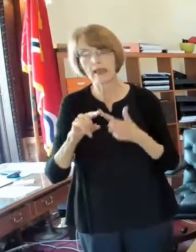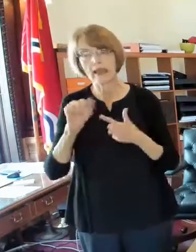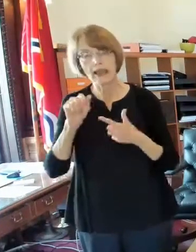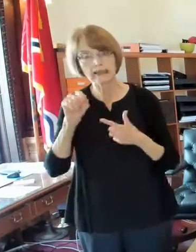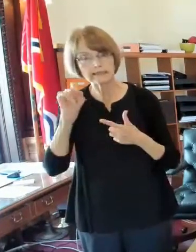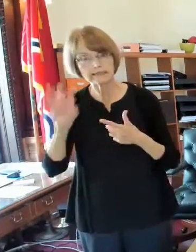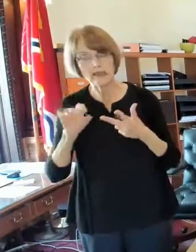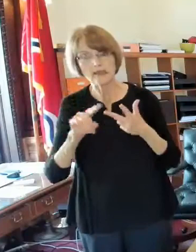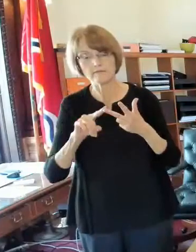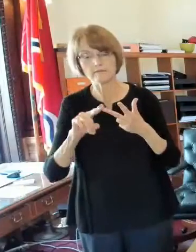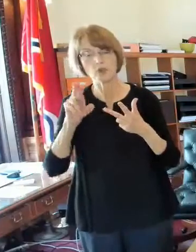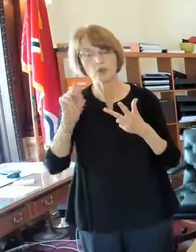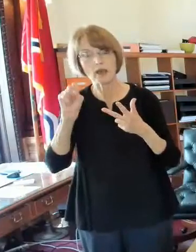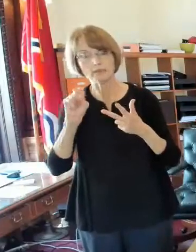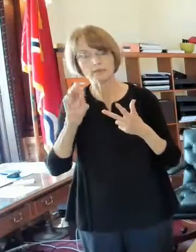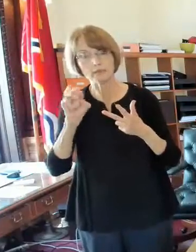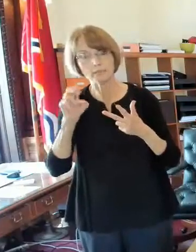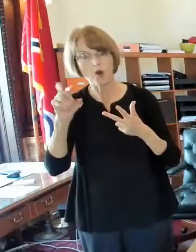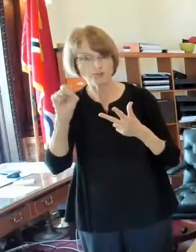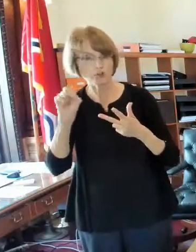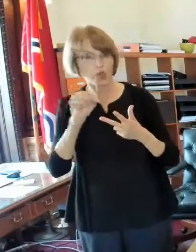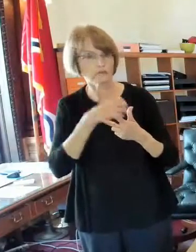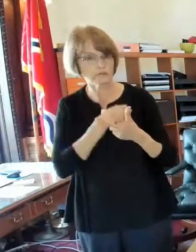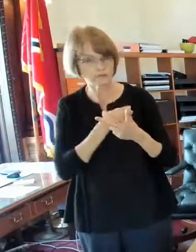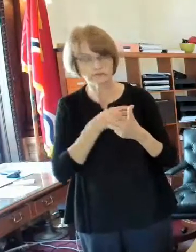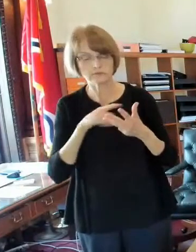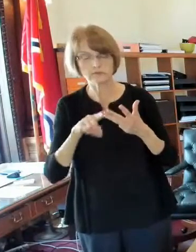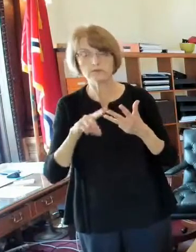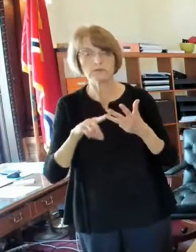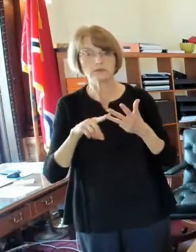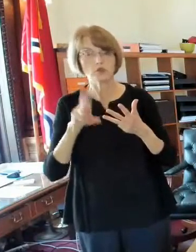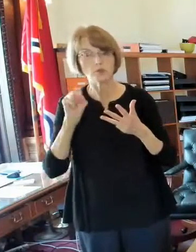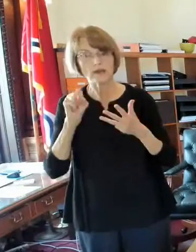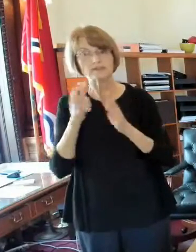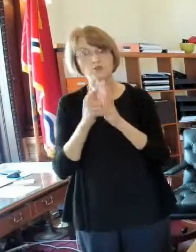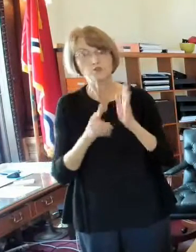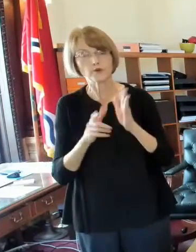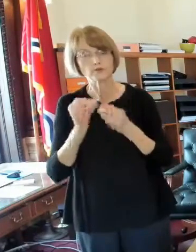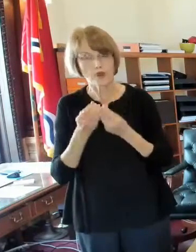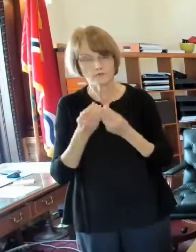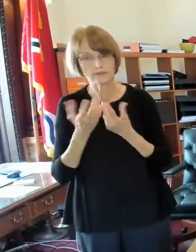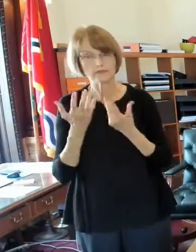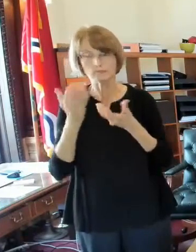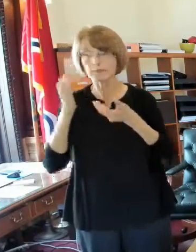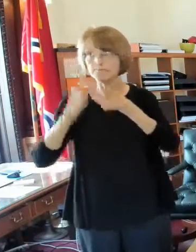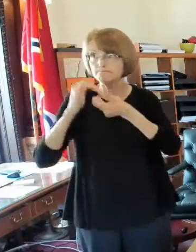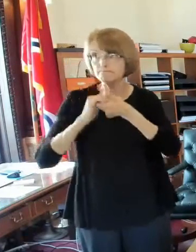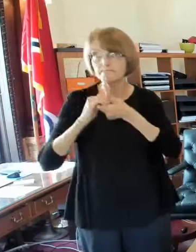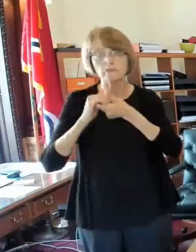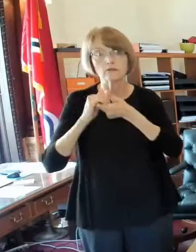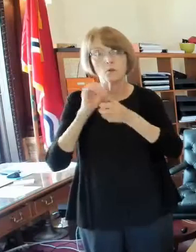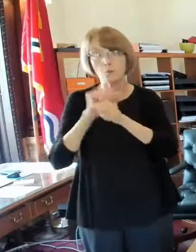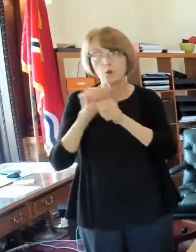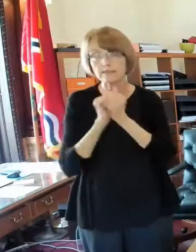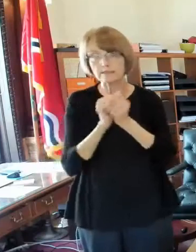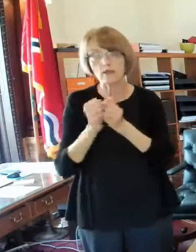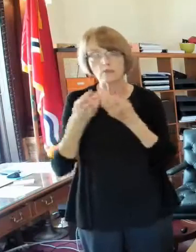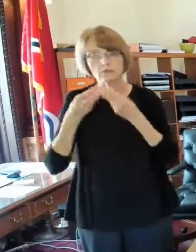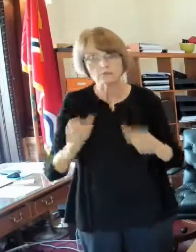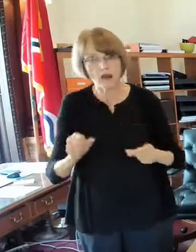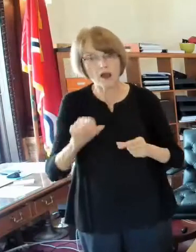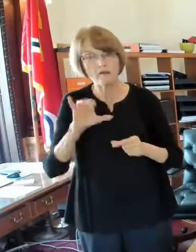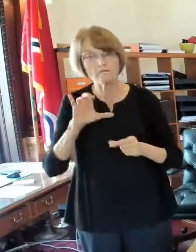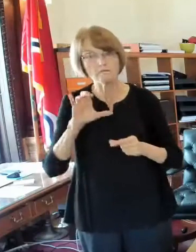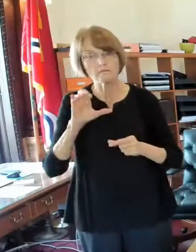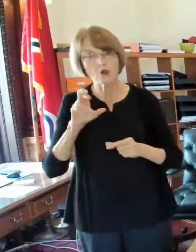Attorney's Office, and have partnerships with them to help solve crimes, prevent crimes. This is